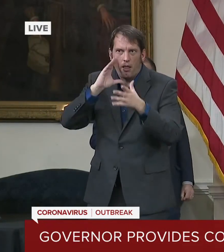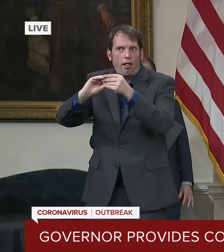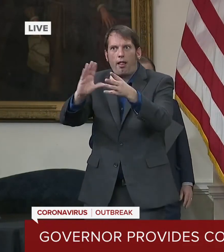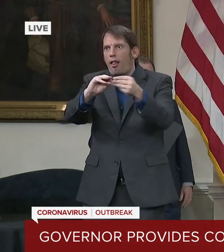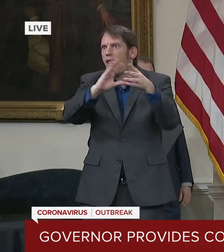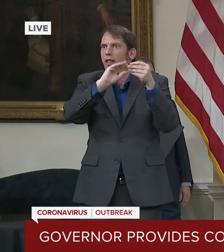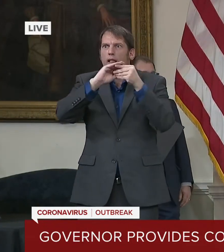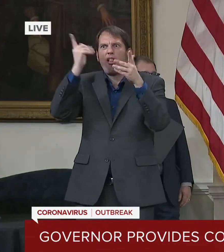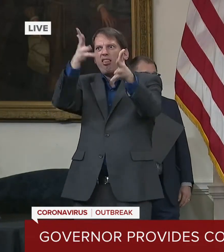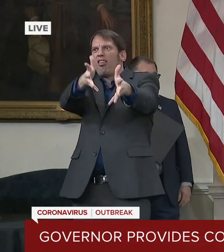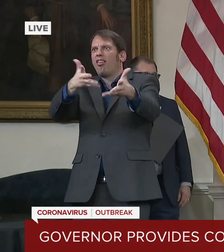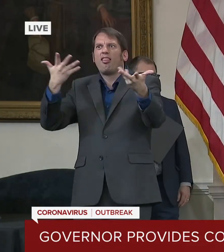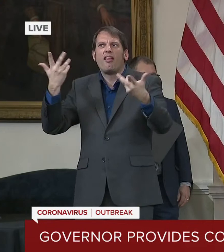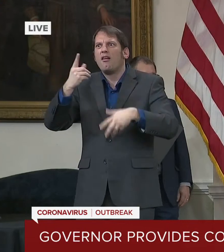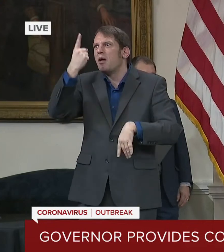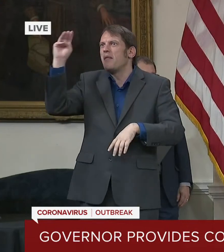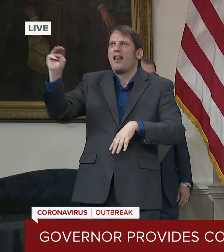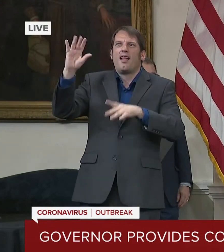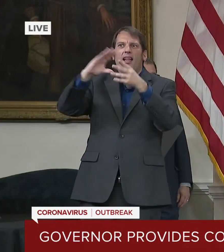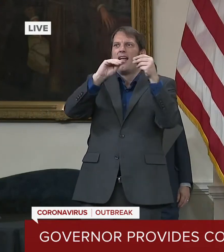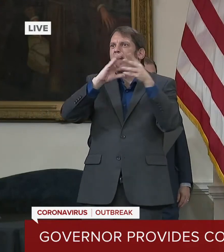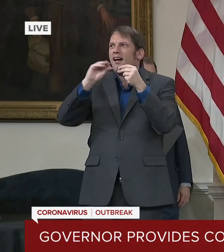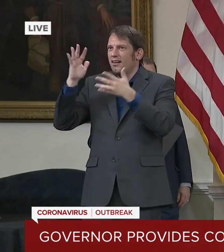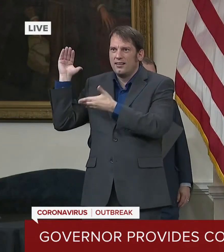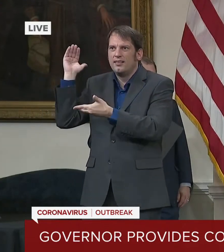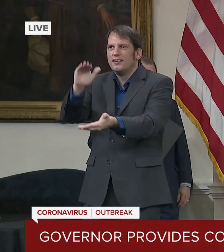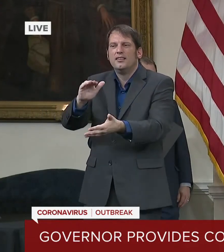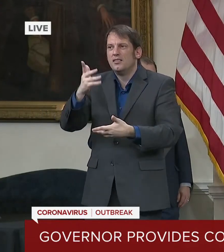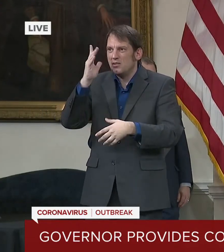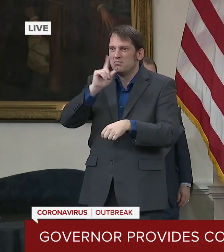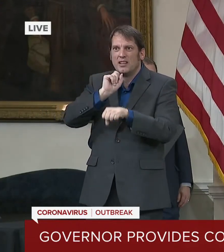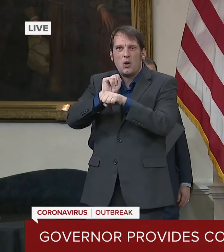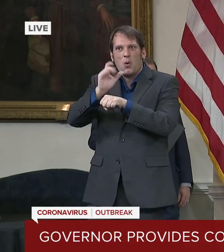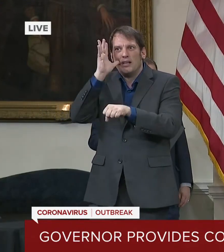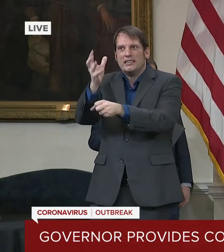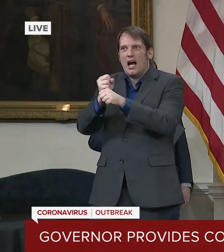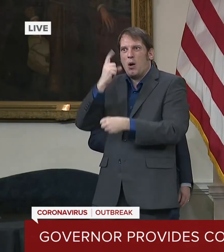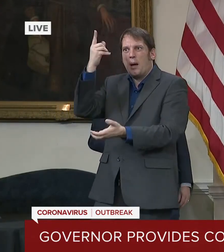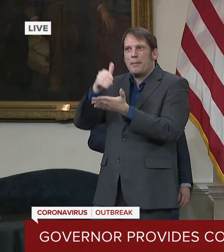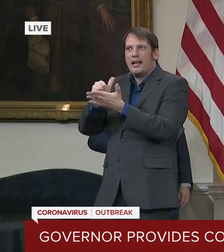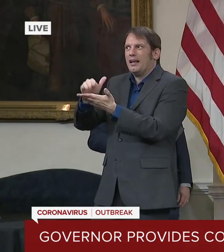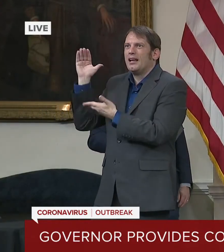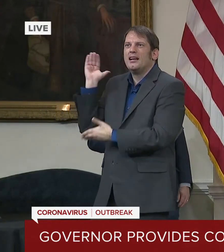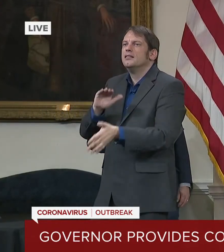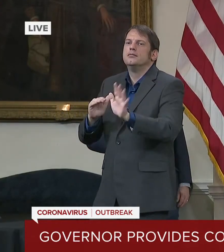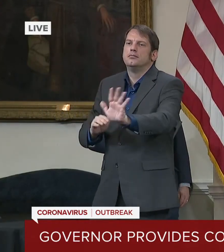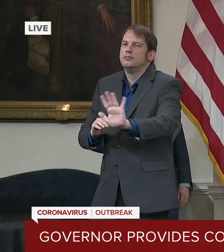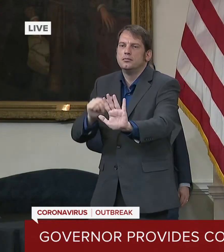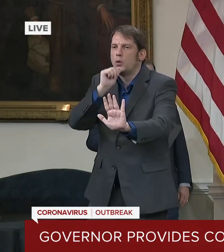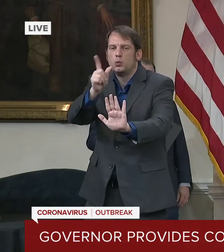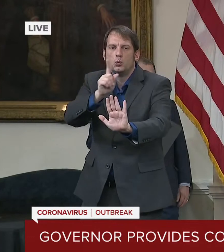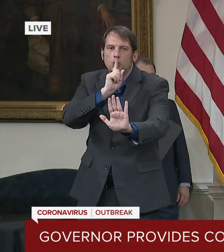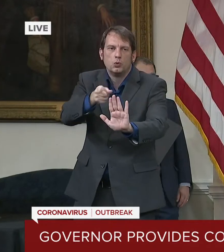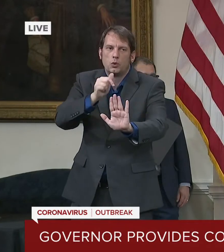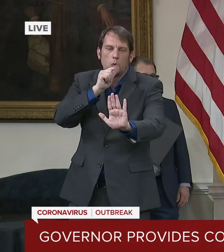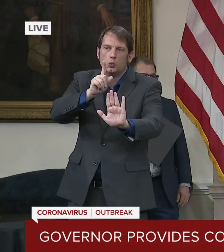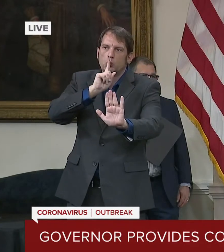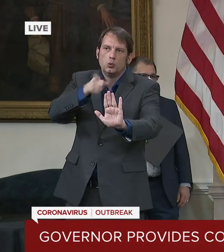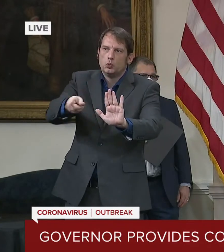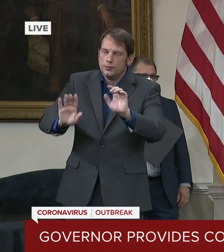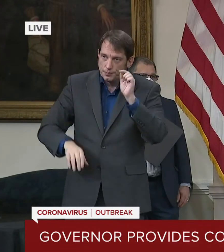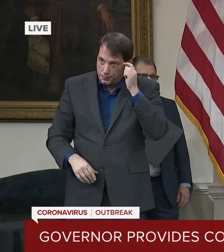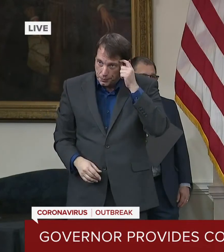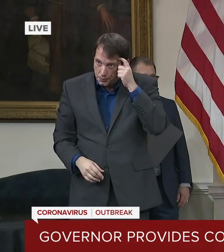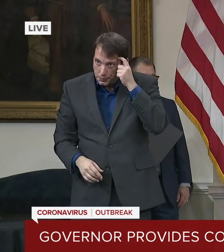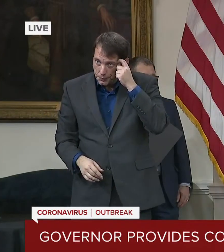million a day to 1.5 million a day. We heard that, I think, yesterday or 2 days ago, and that's apparently not true. So today,